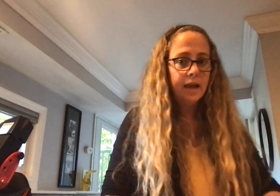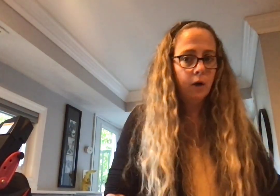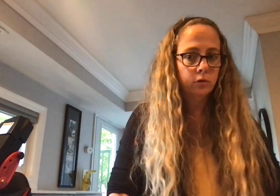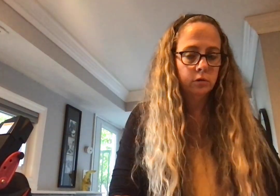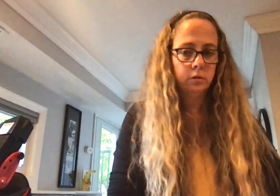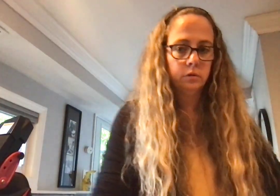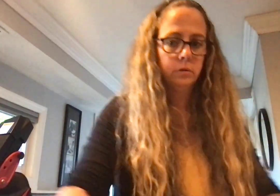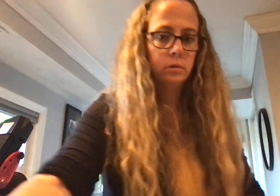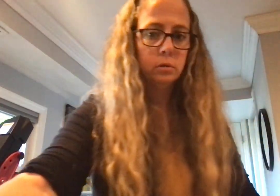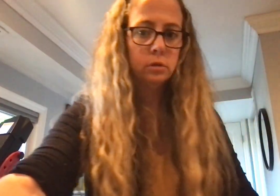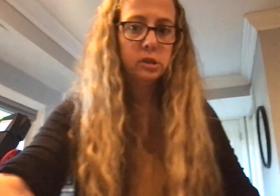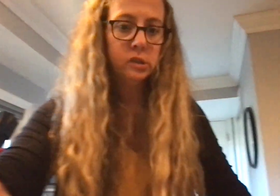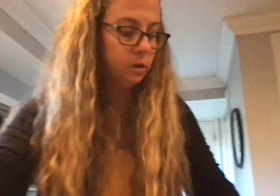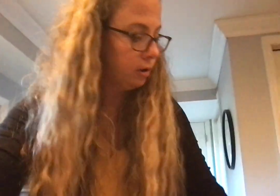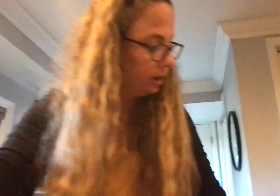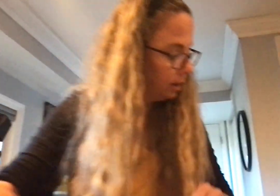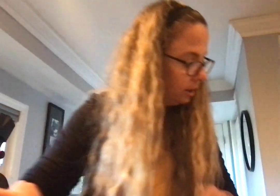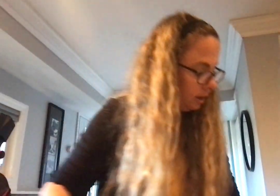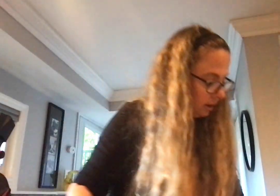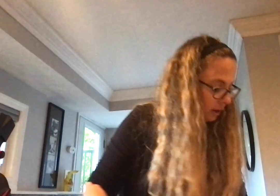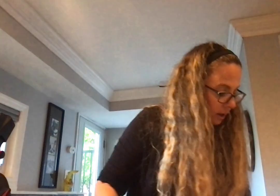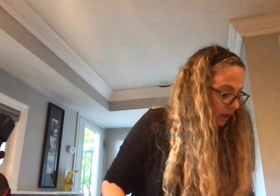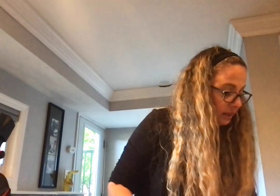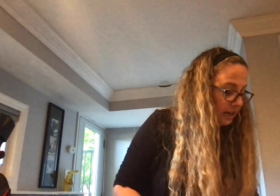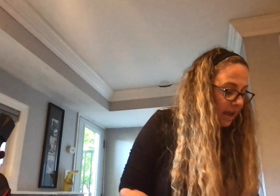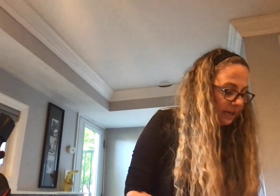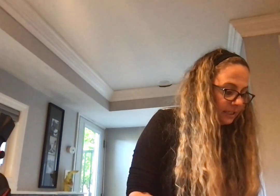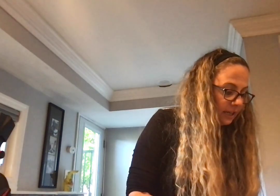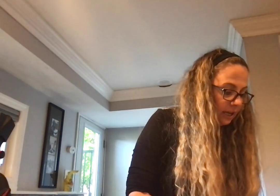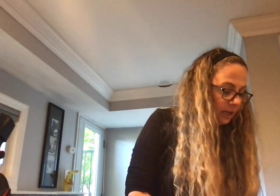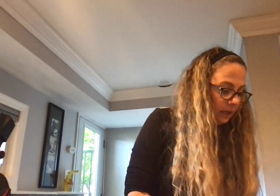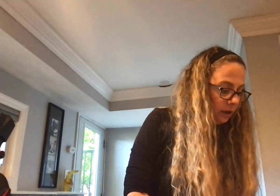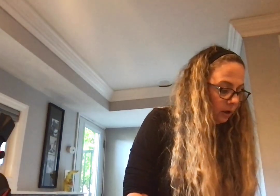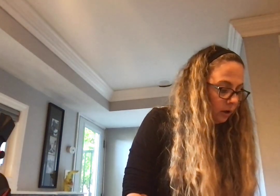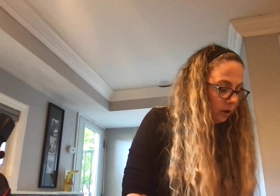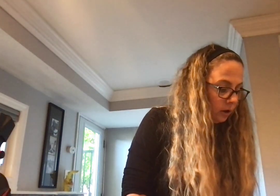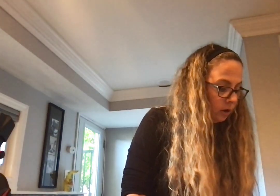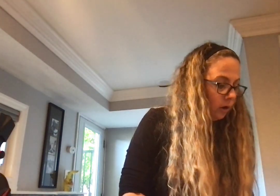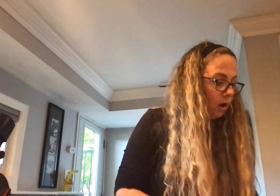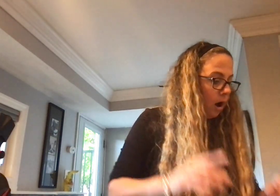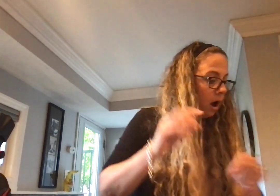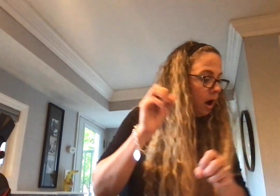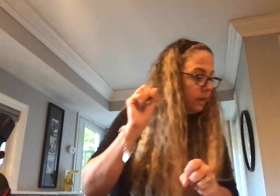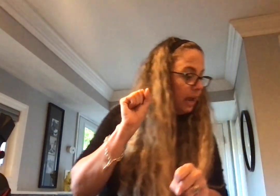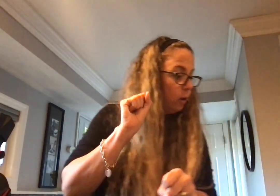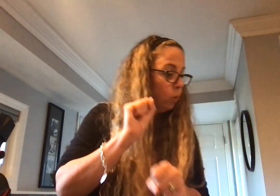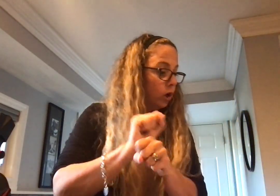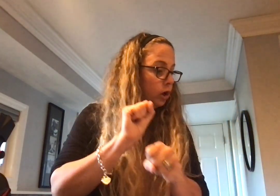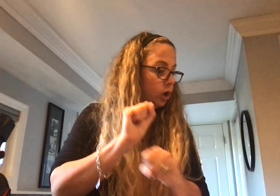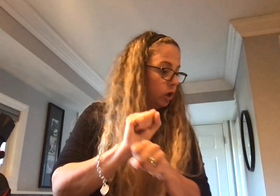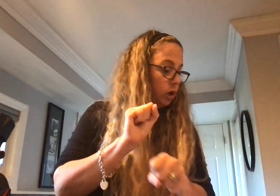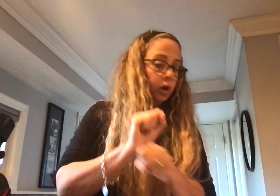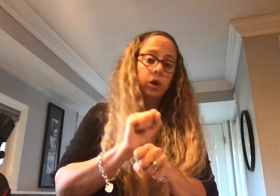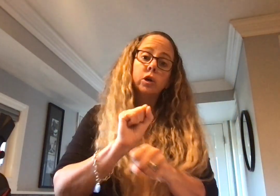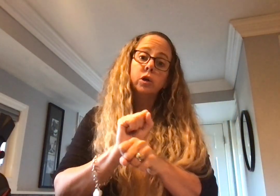Now, sorry. The next thing, they had work,